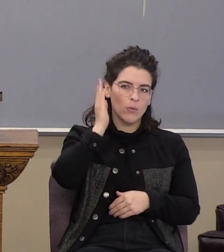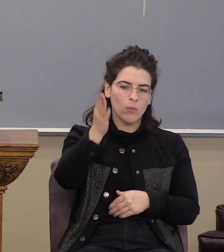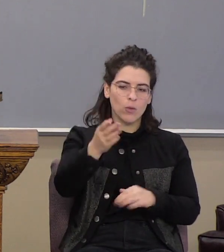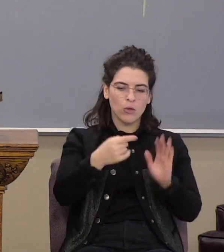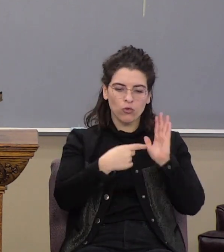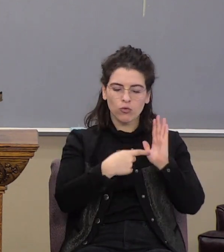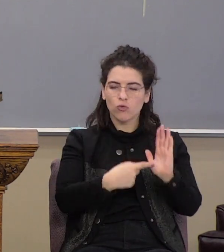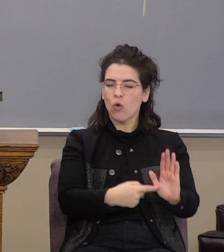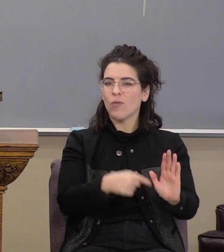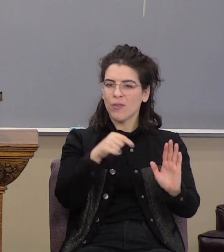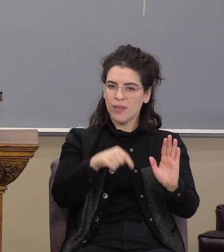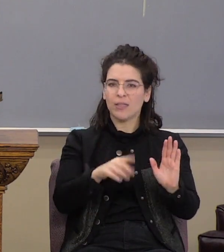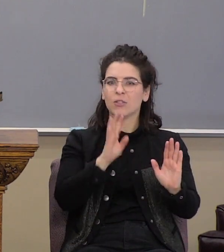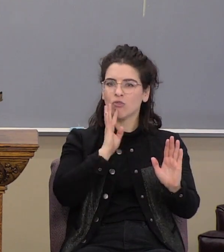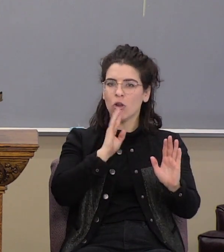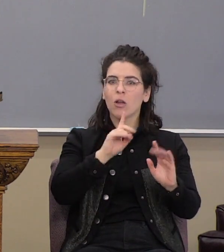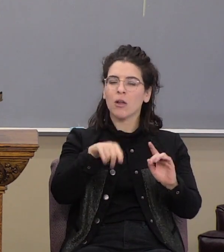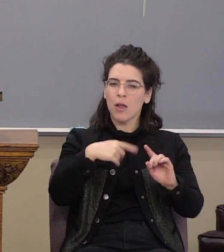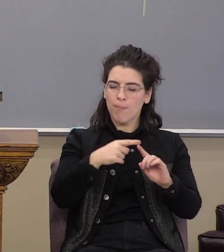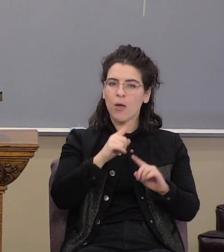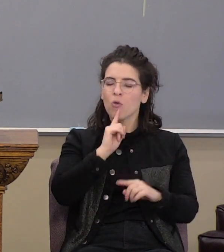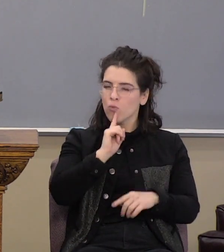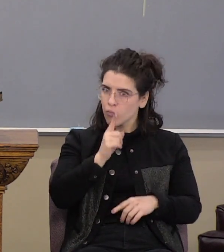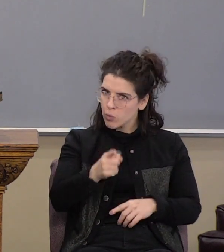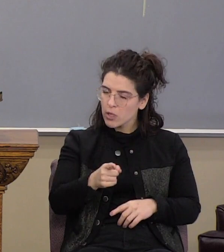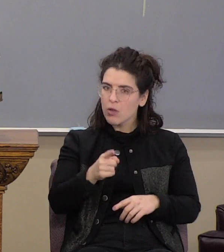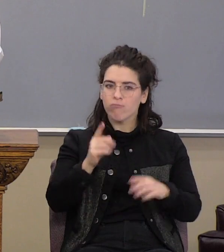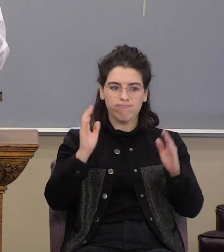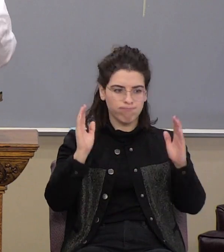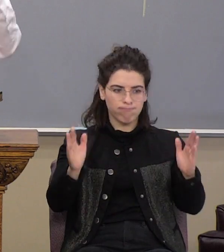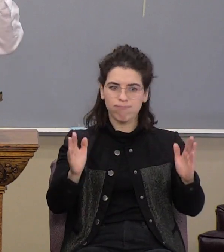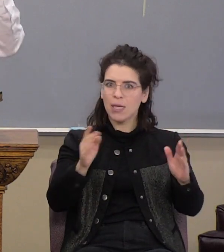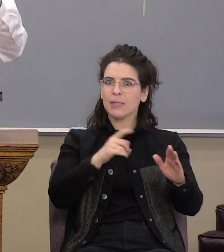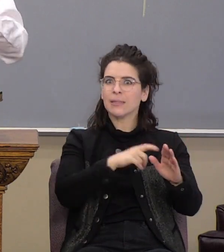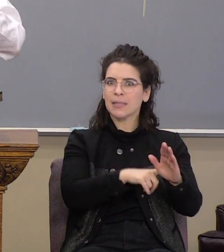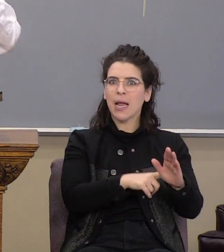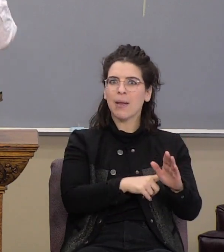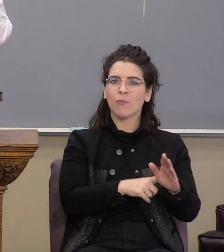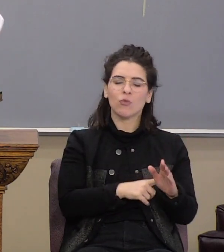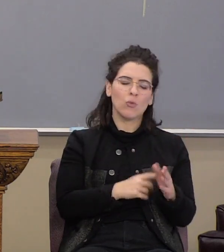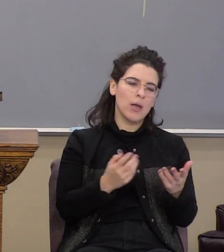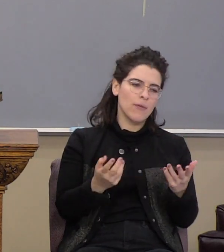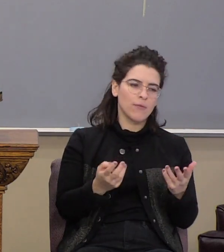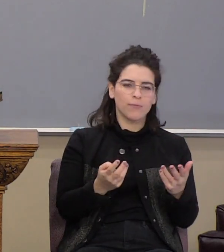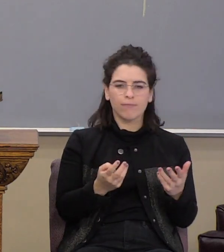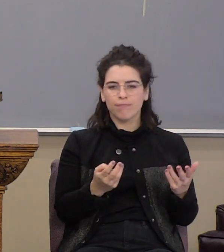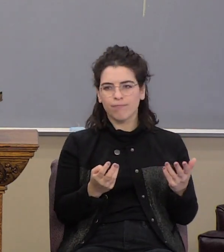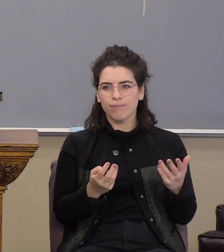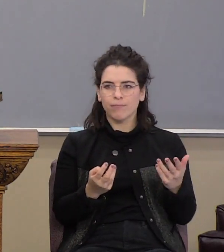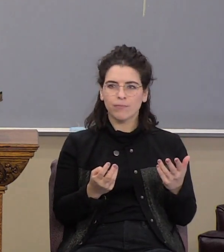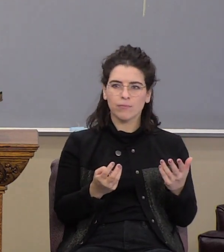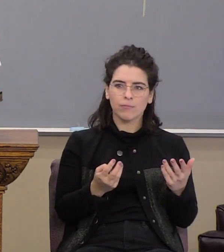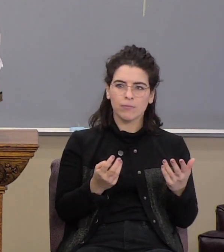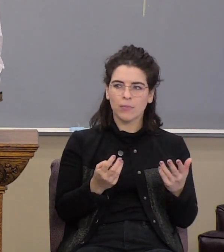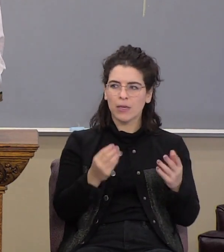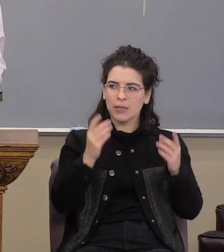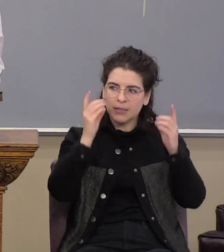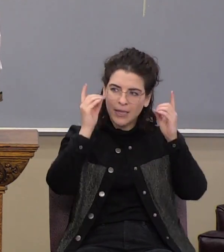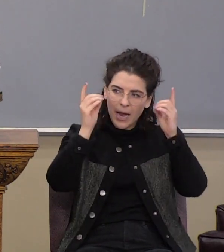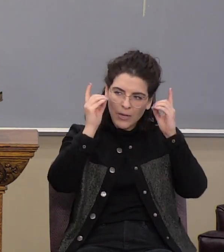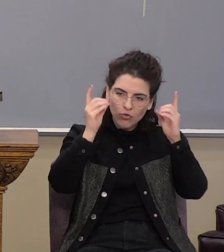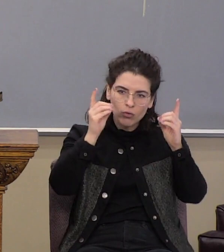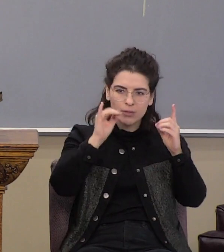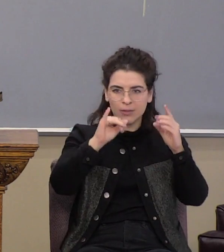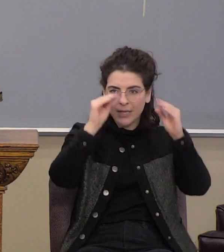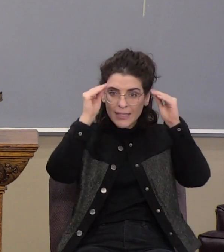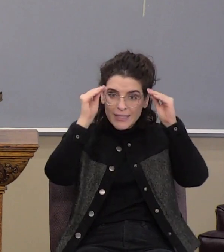is talking about a literal period of time. You have amillennialists, and anyway, you have doctrines out there